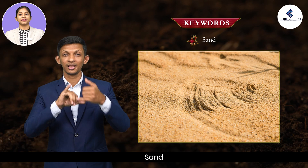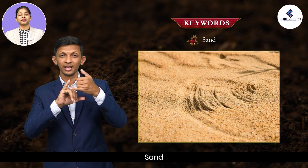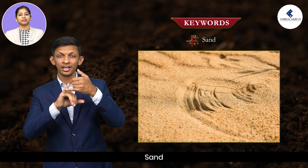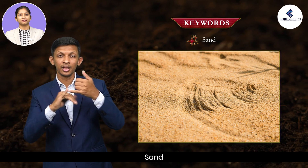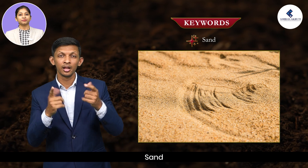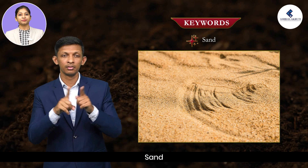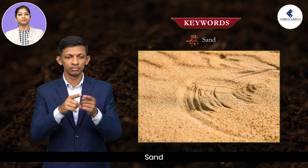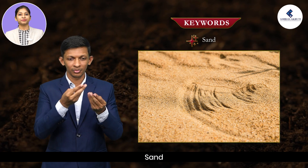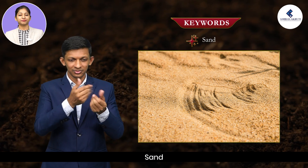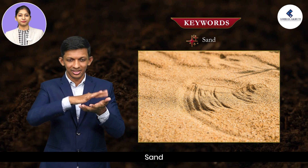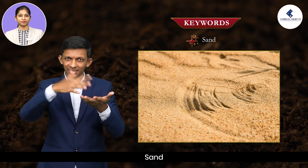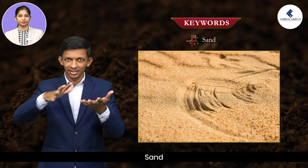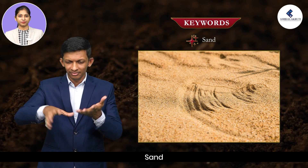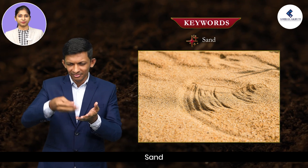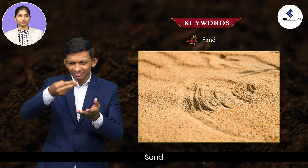sand,